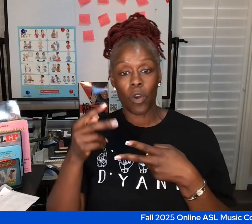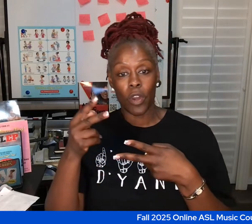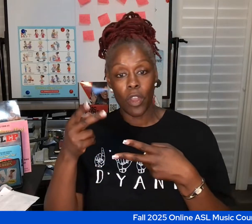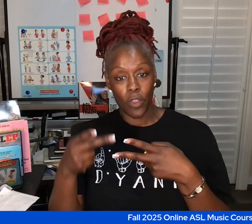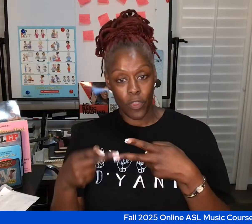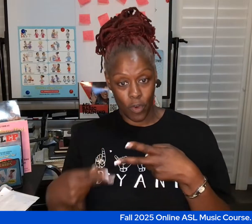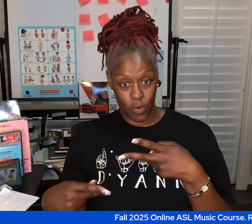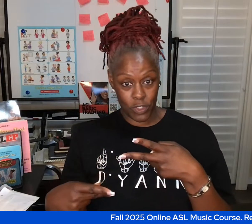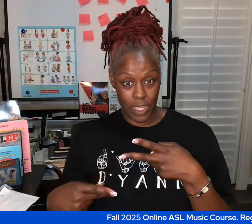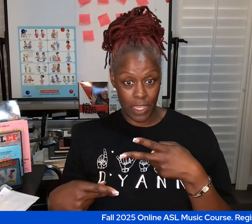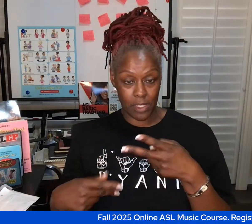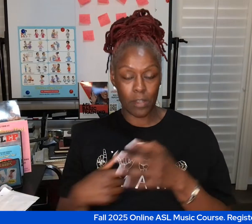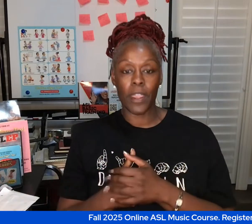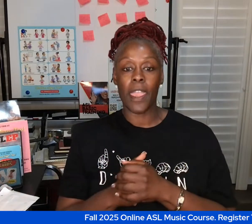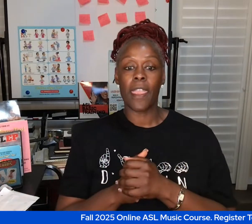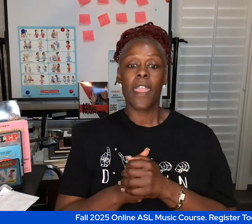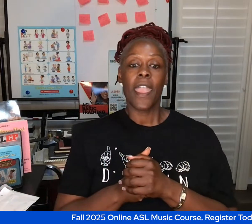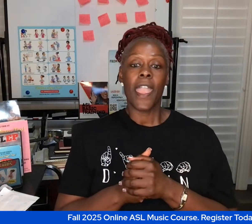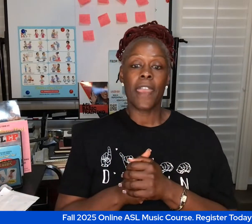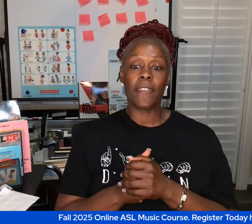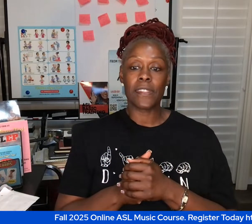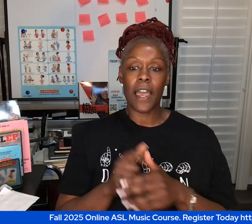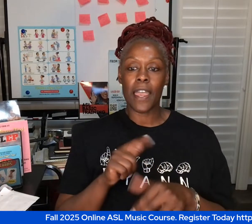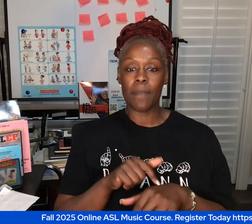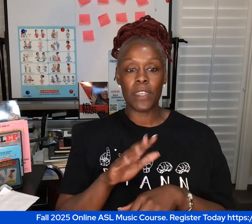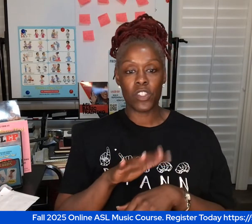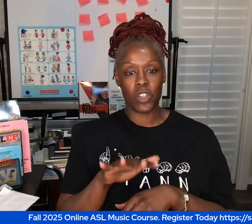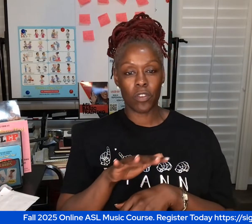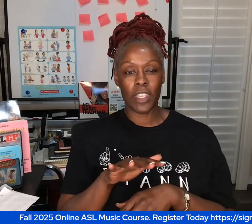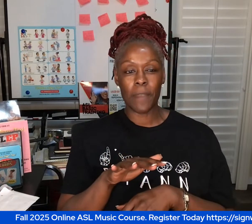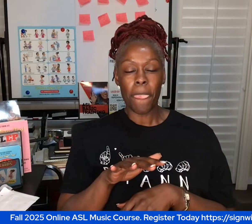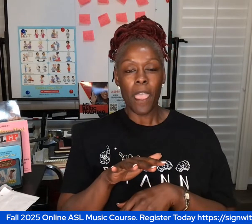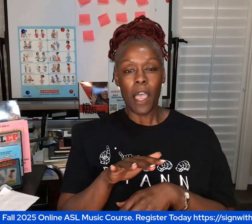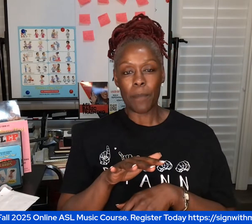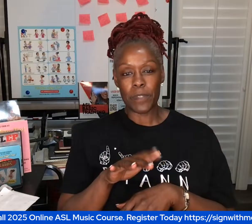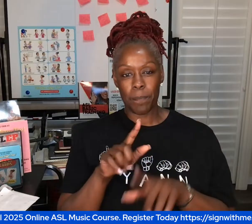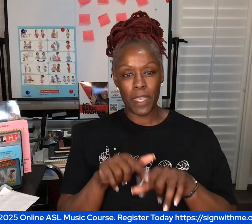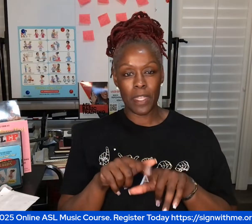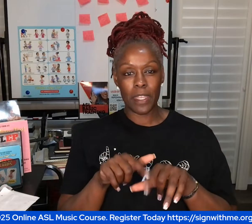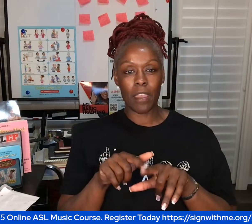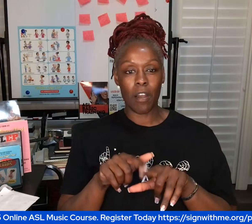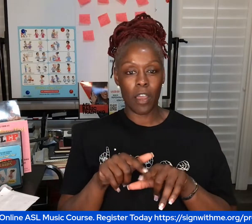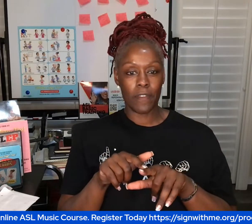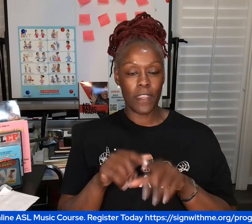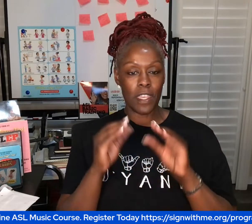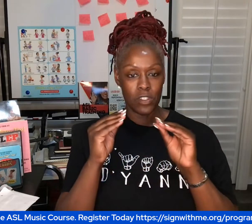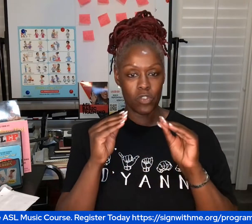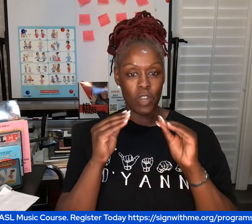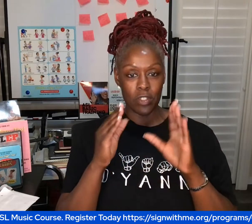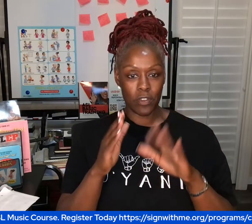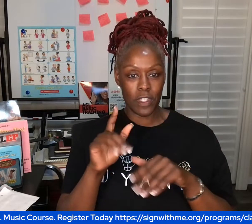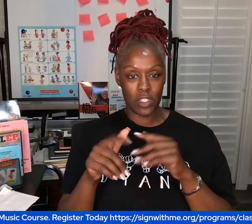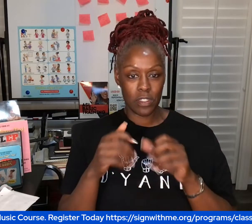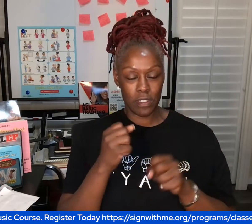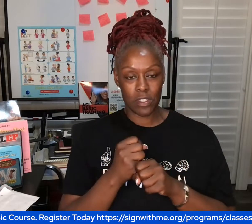or Thursdays, okay? And the time is generally depending on the instructor this